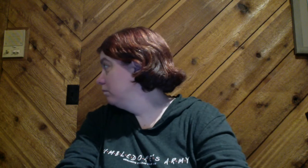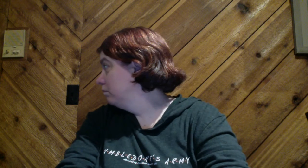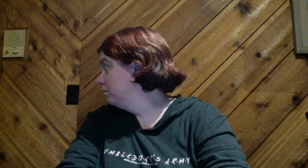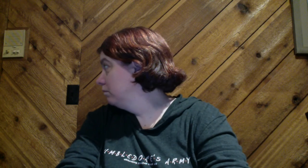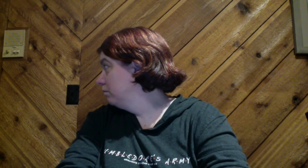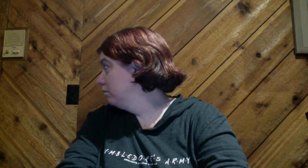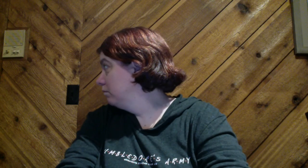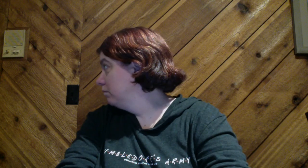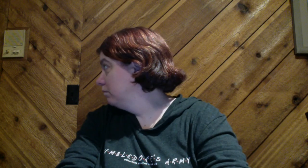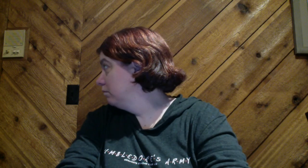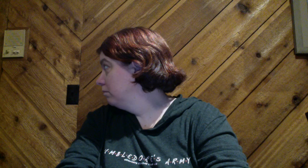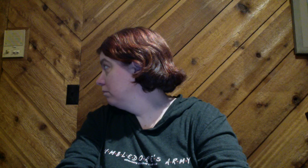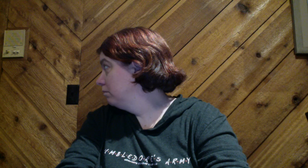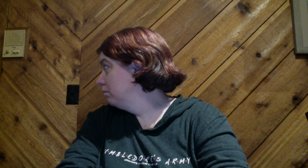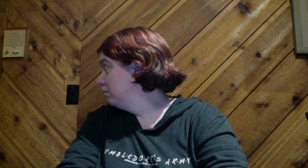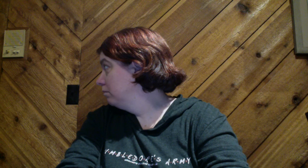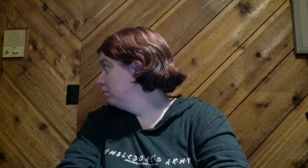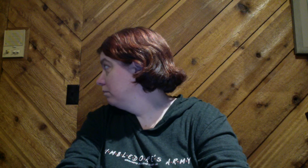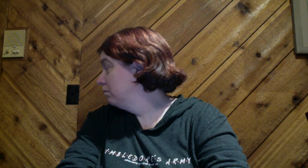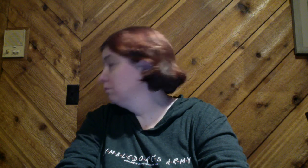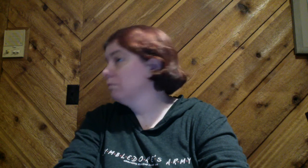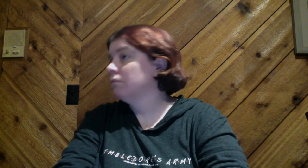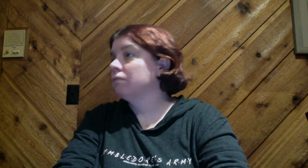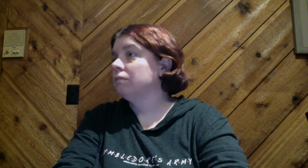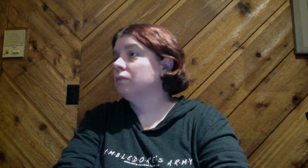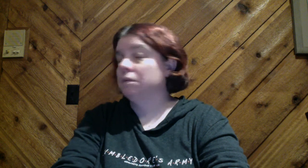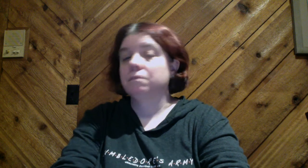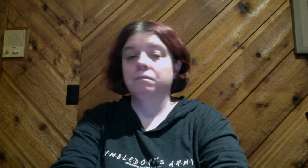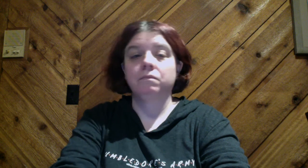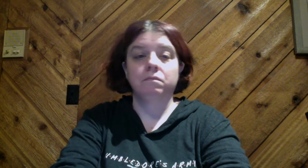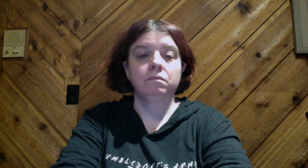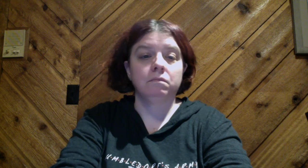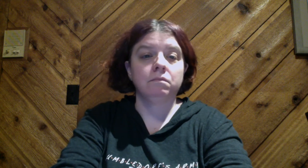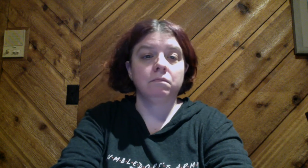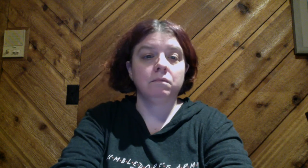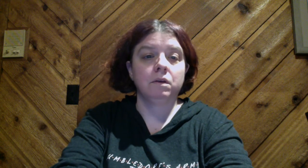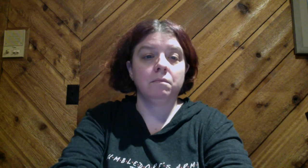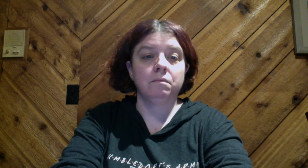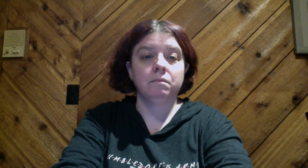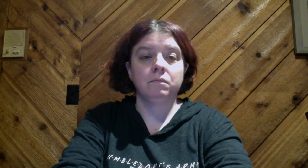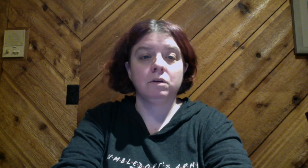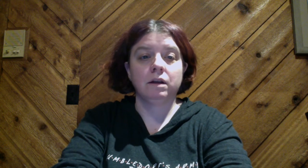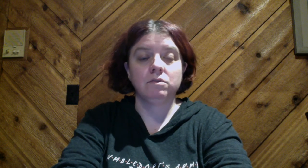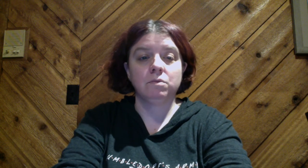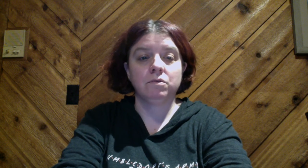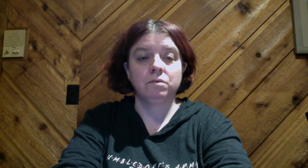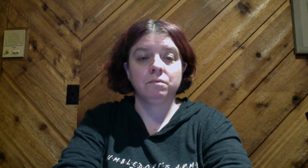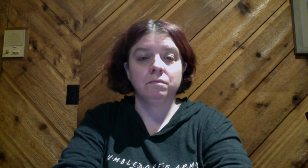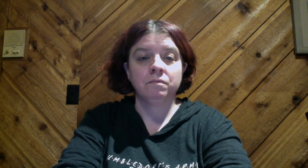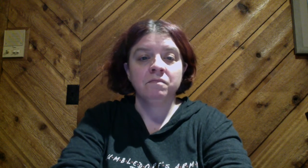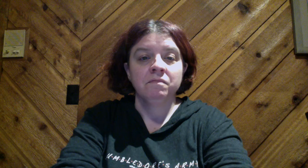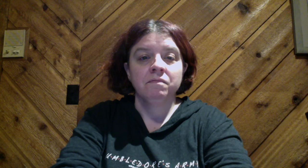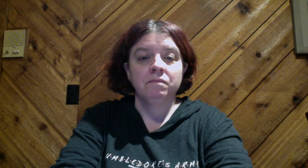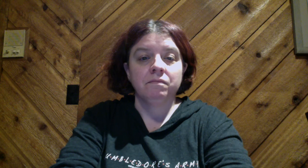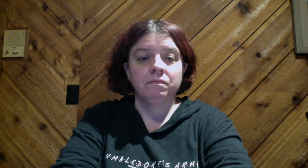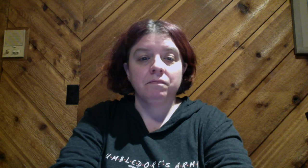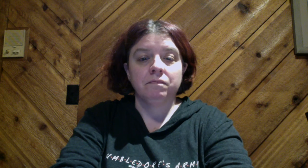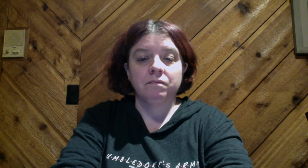can I have something else? Cause look, Yep. I ate everything. Yep. You can have some more food. I'm gonna have